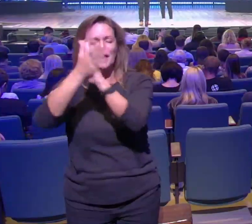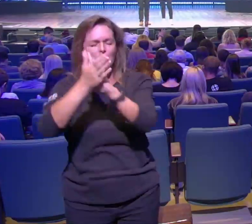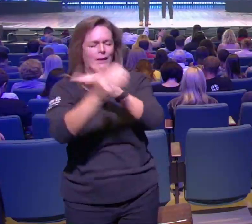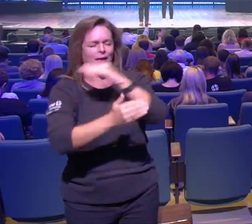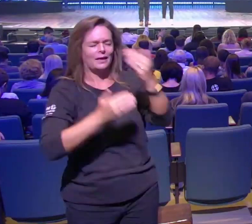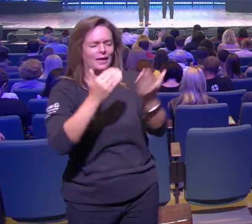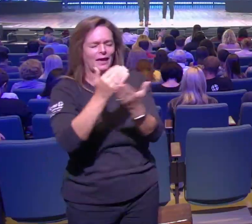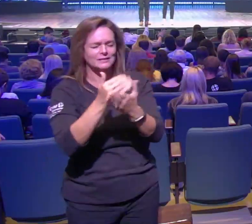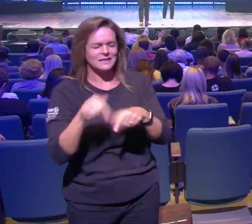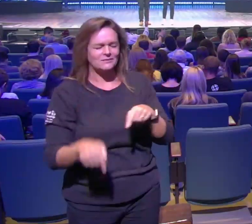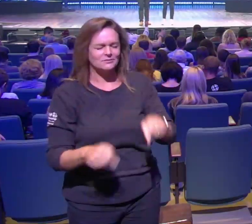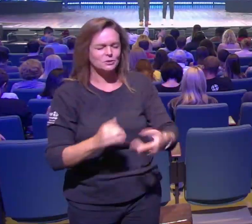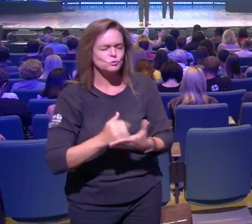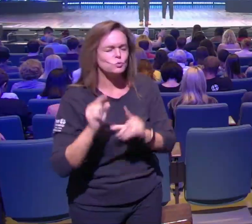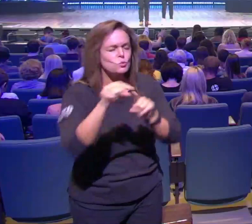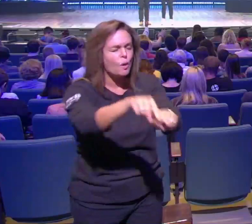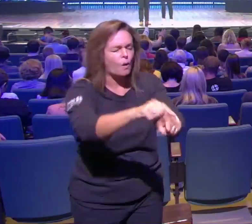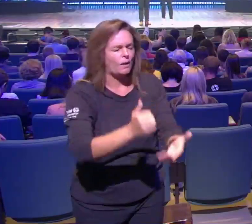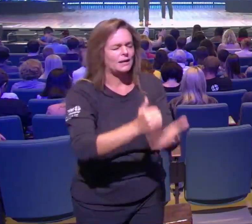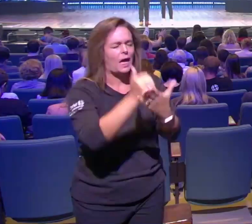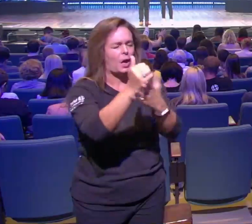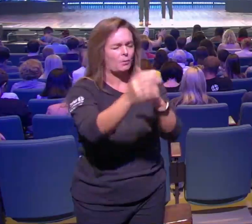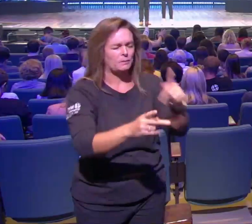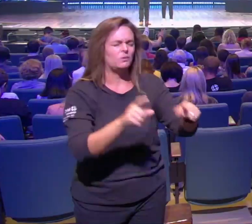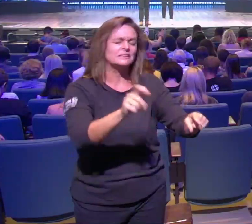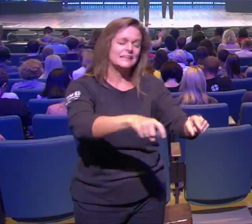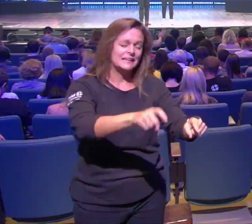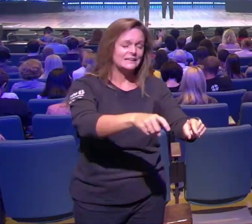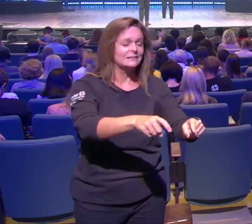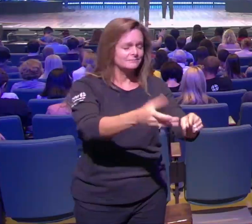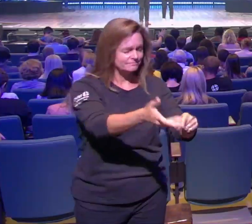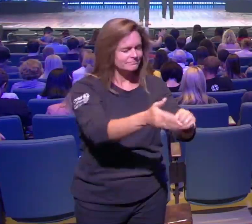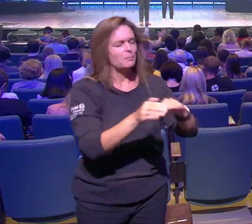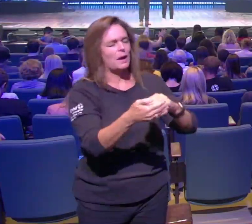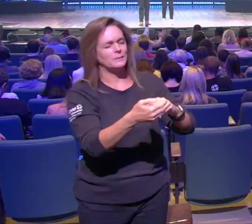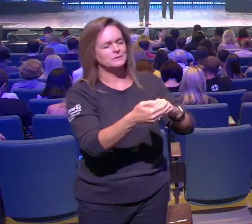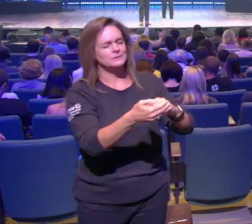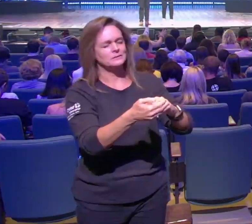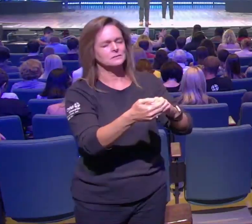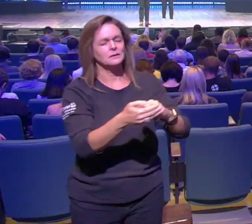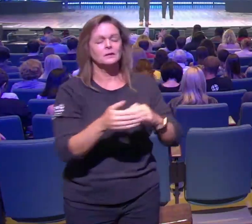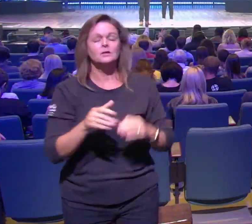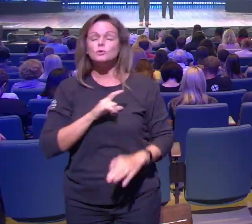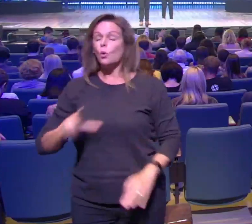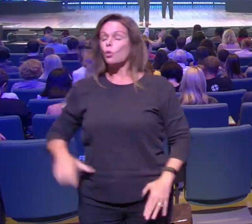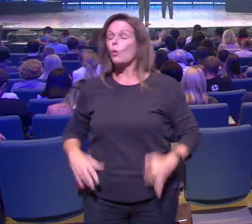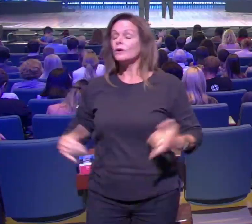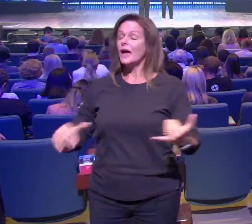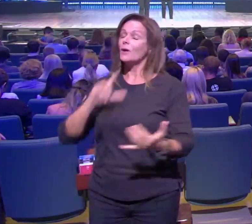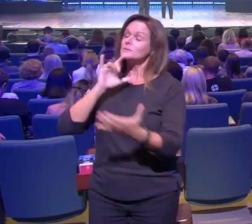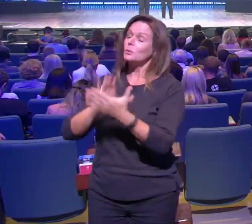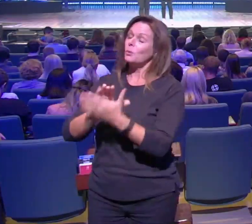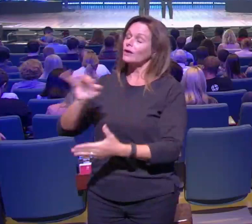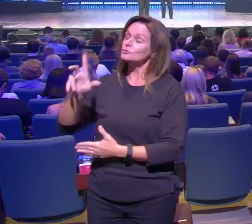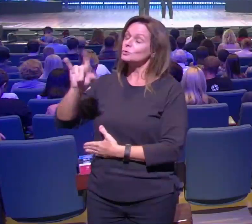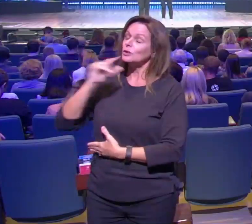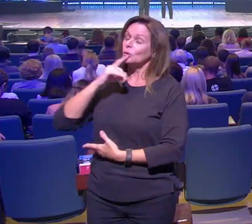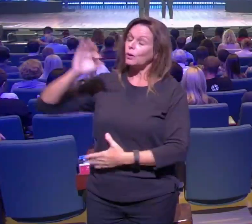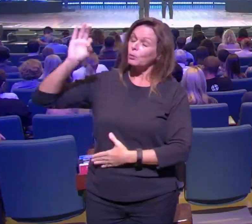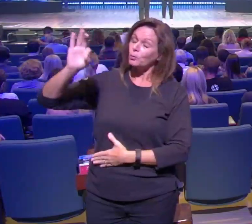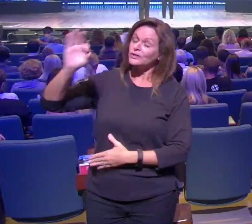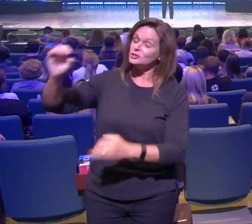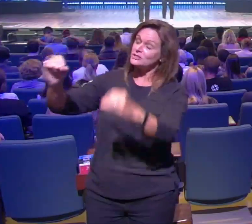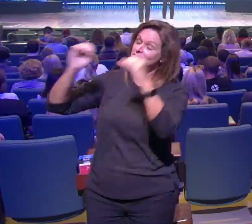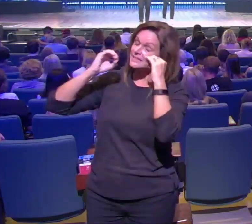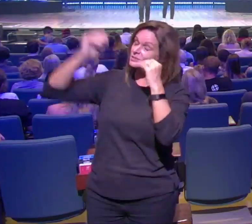it's opened up. Would you teach us today? Would you help us to understand everything that you want us to grab in our hearts in this moment we're in? In Jesus' name we pray.